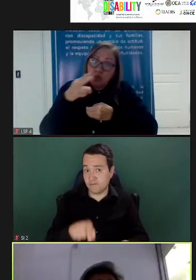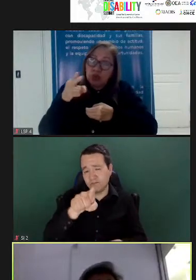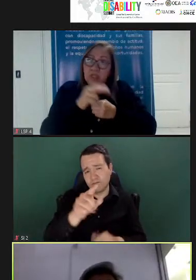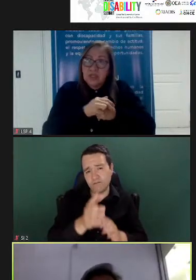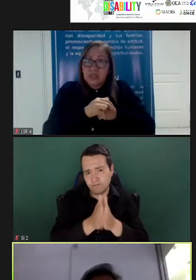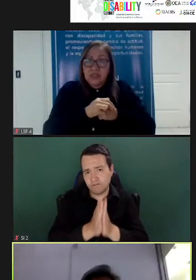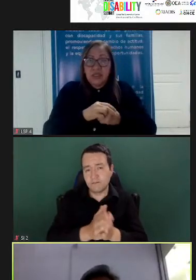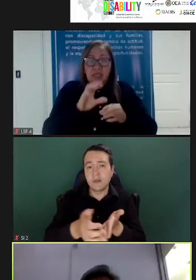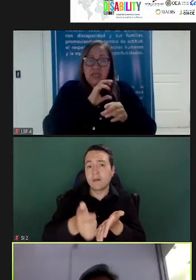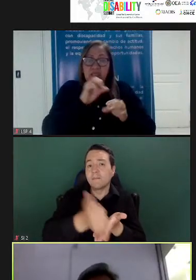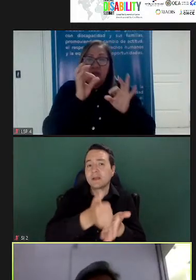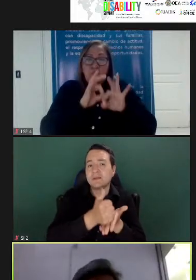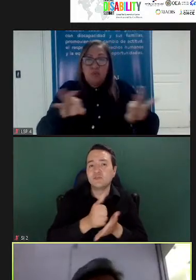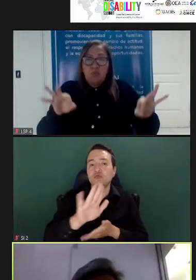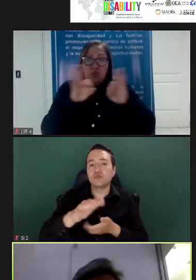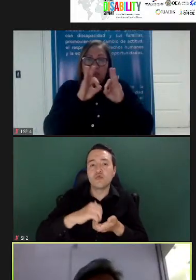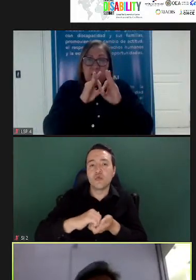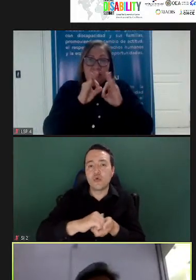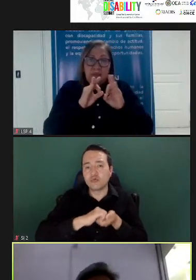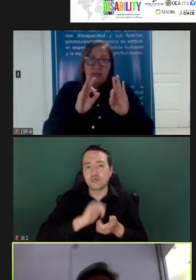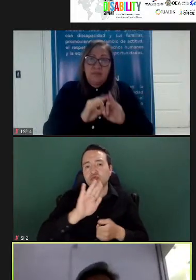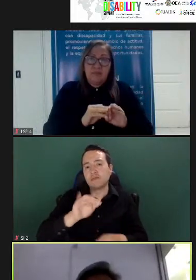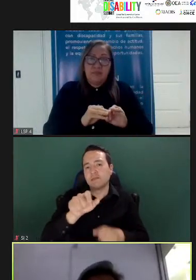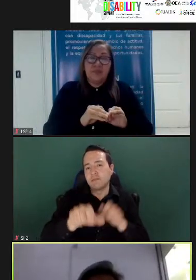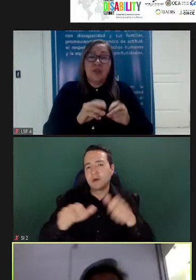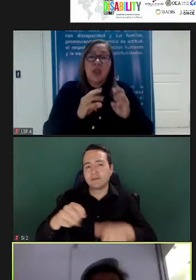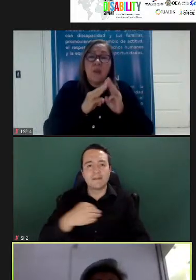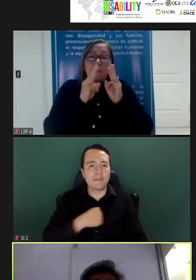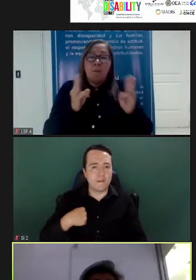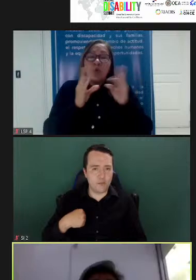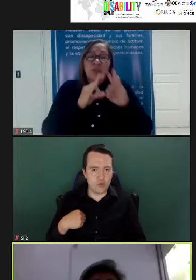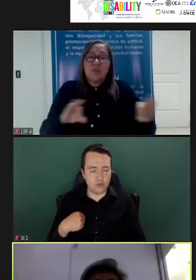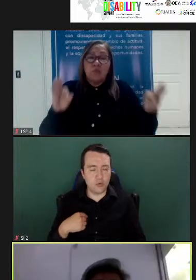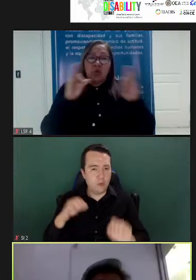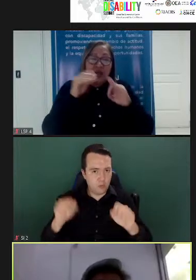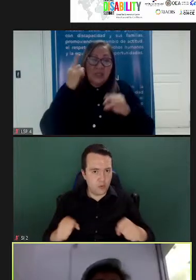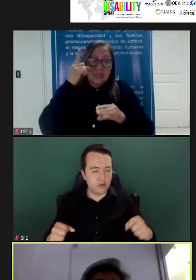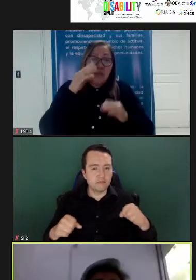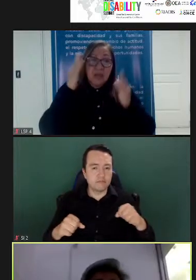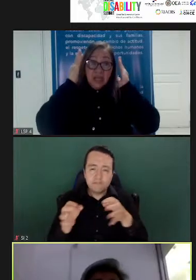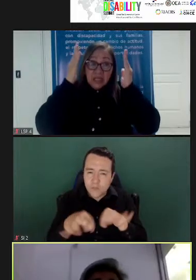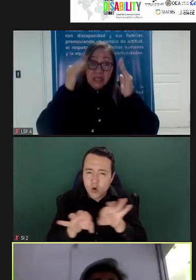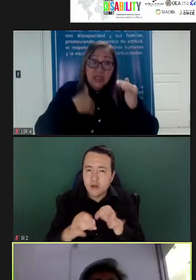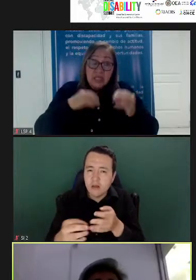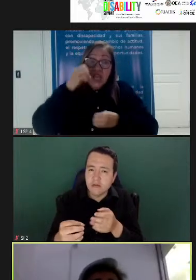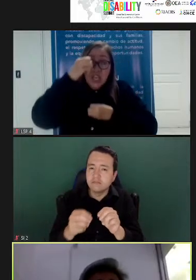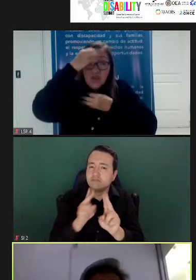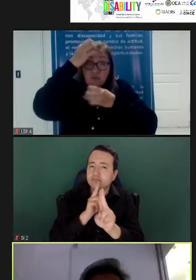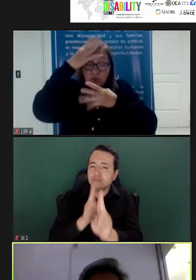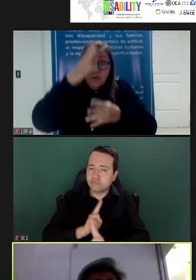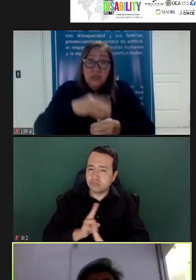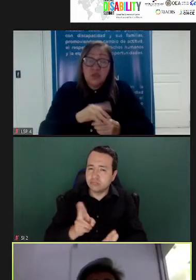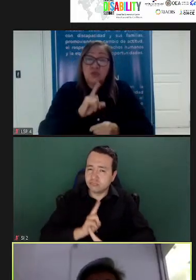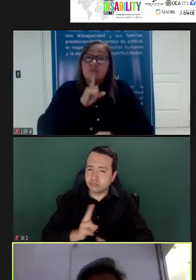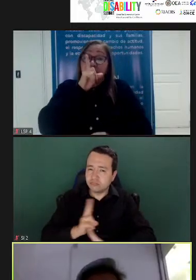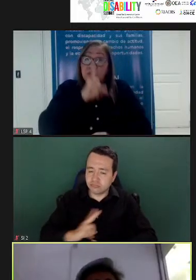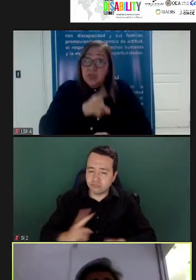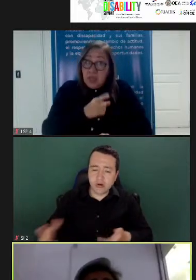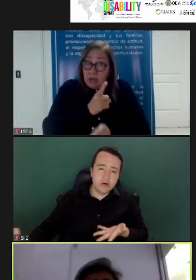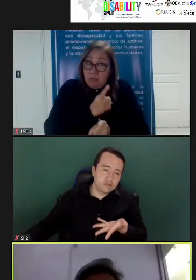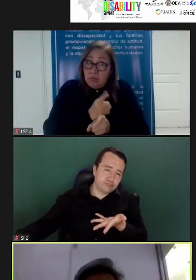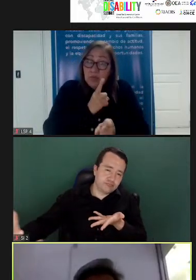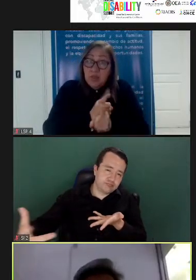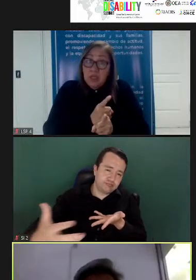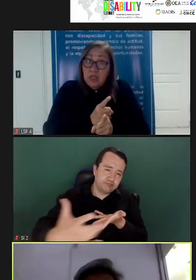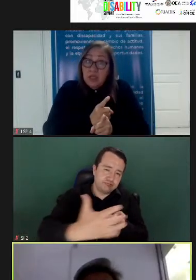participation through your organizations and your members will be very important to get information real